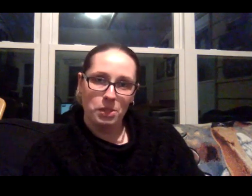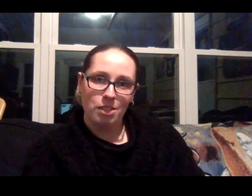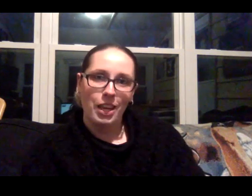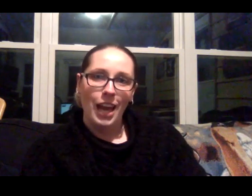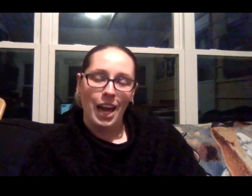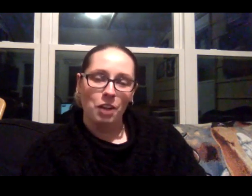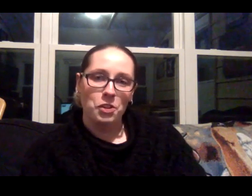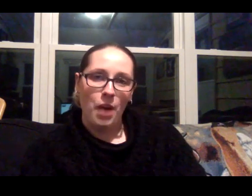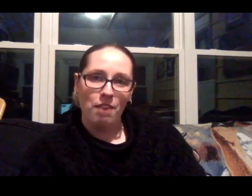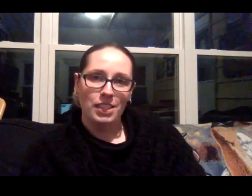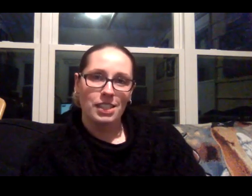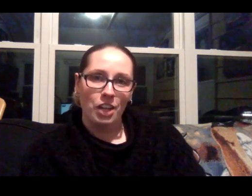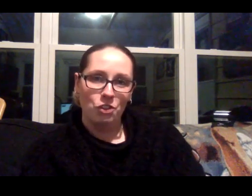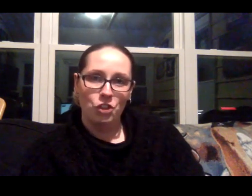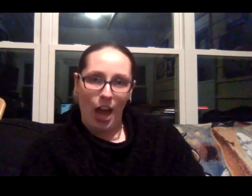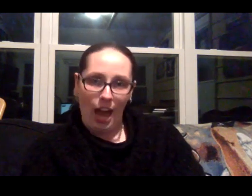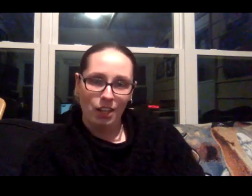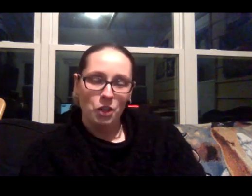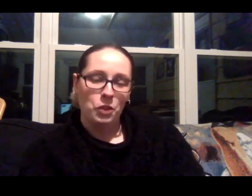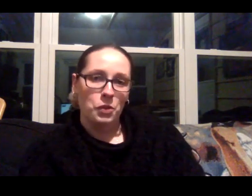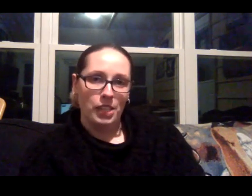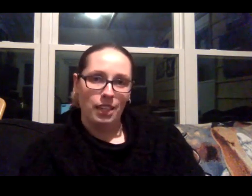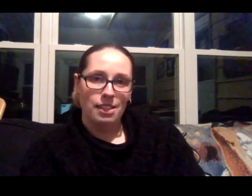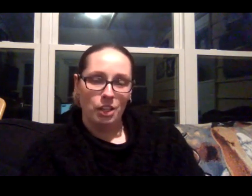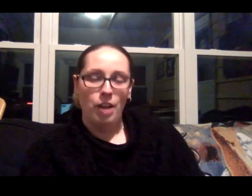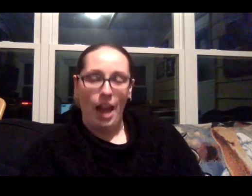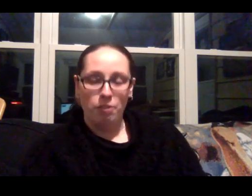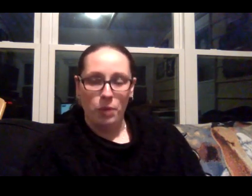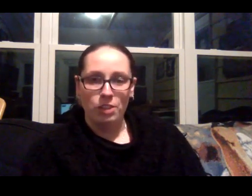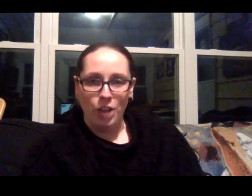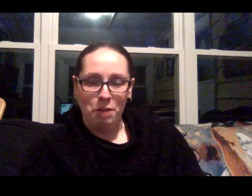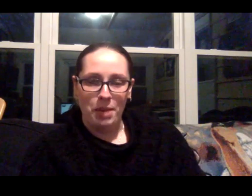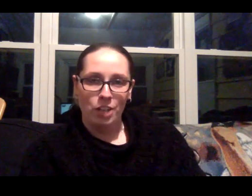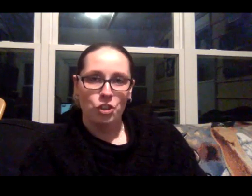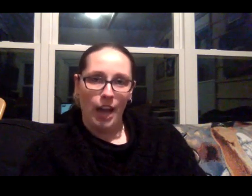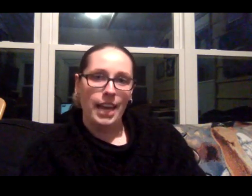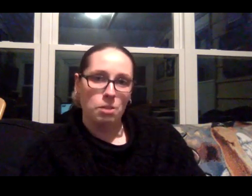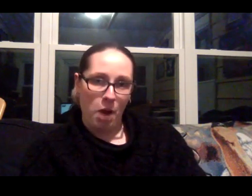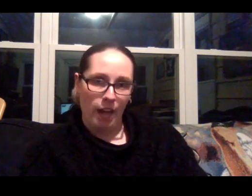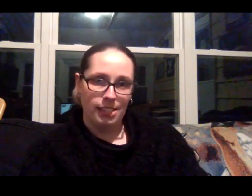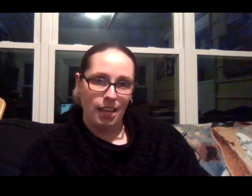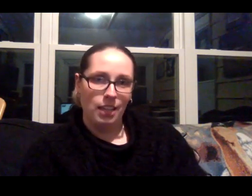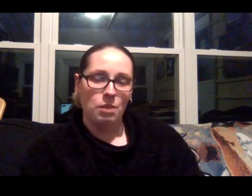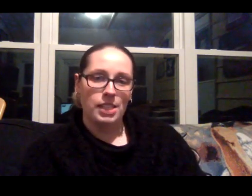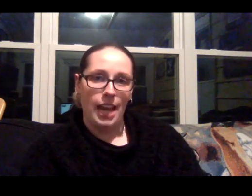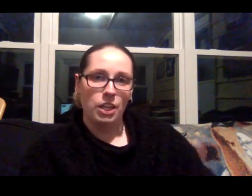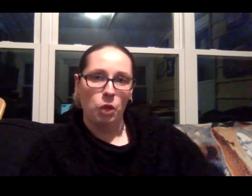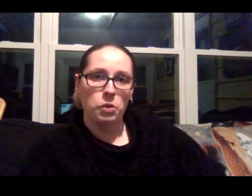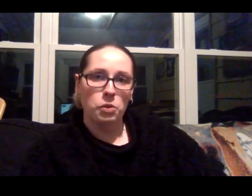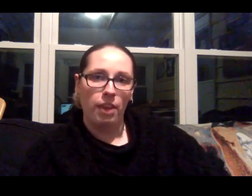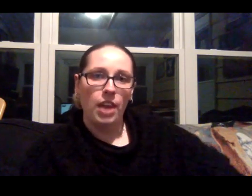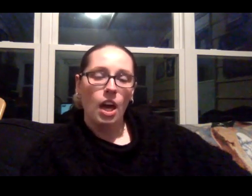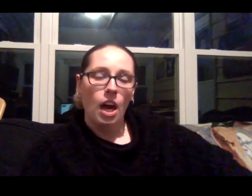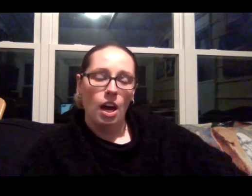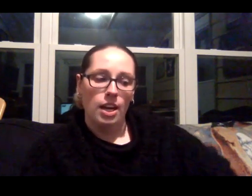groups. I also have a son, Jack, who's six. I have twins, Jack and Paige. Jack has apraxia. He was diagnosed